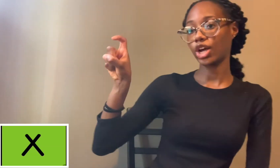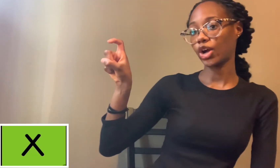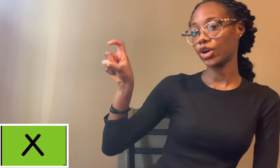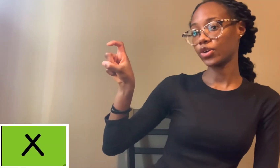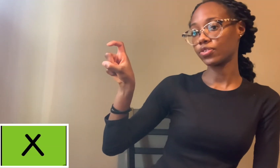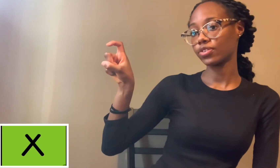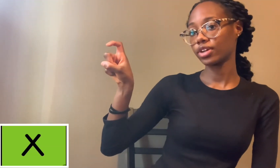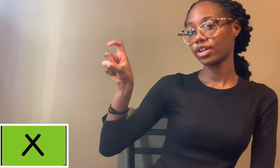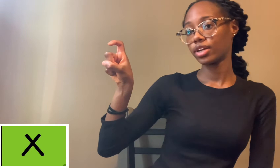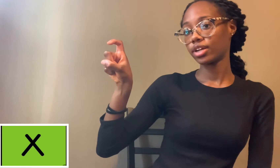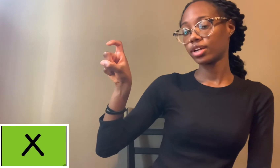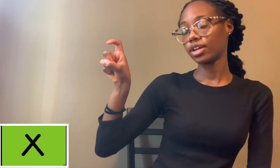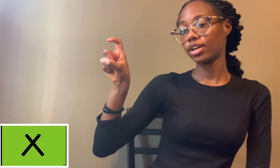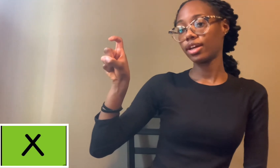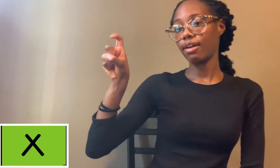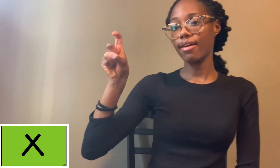curve. X.